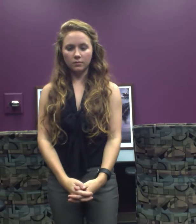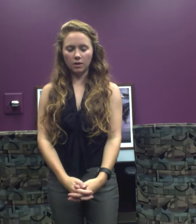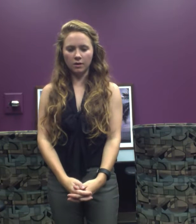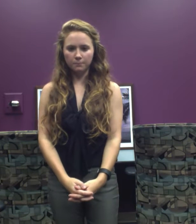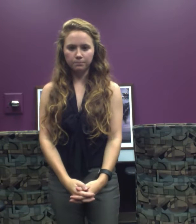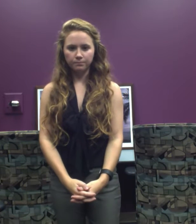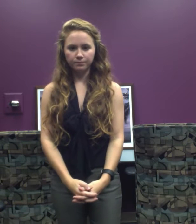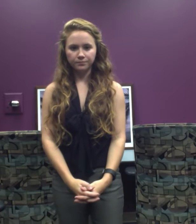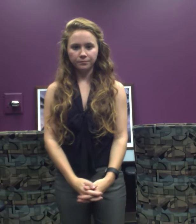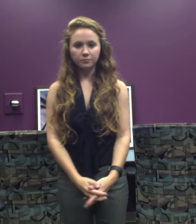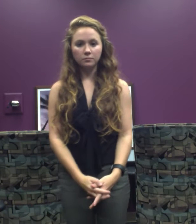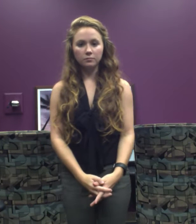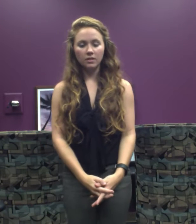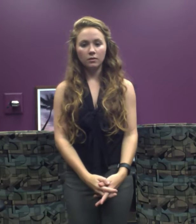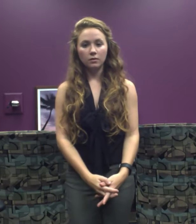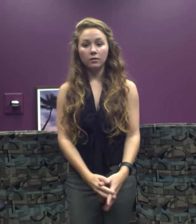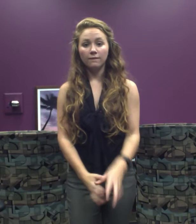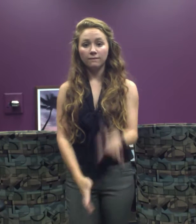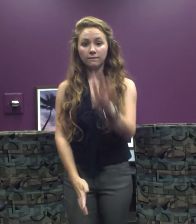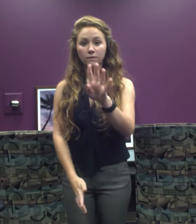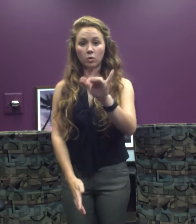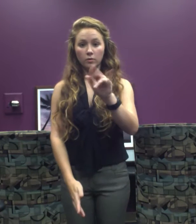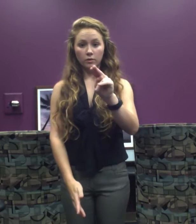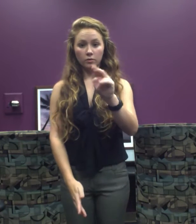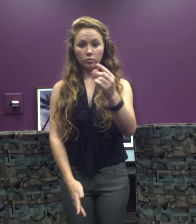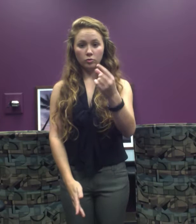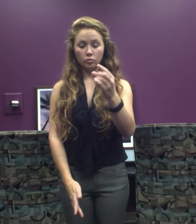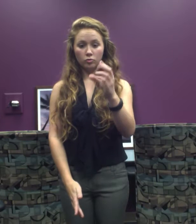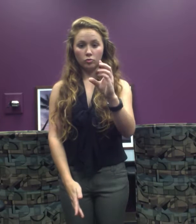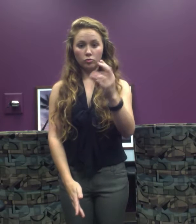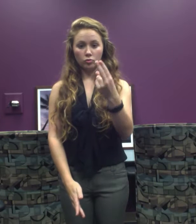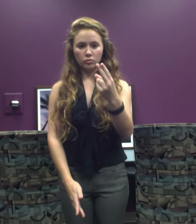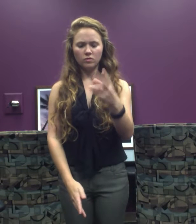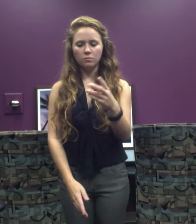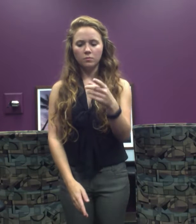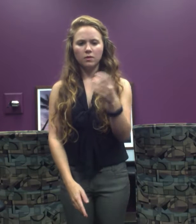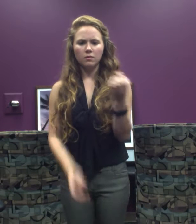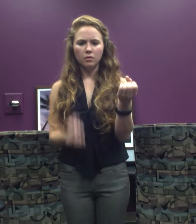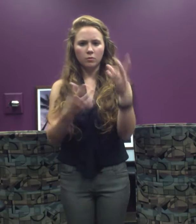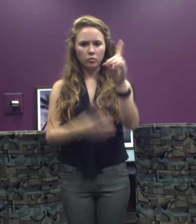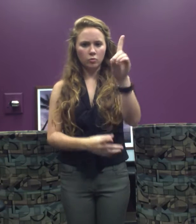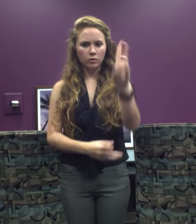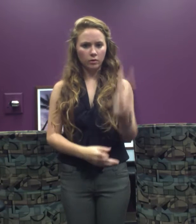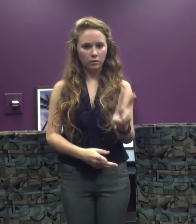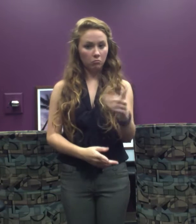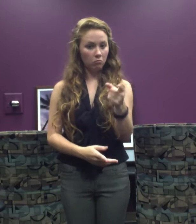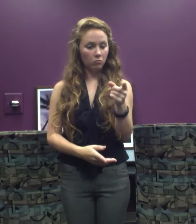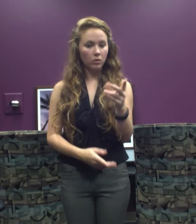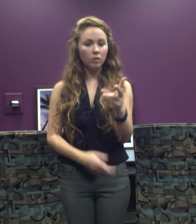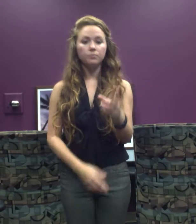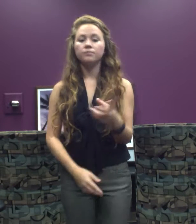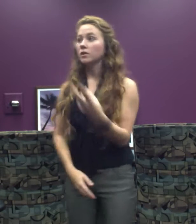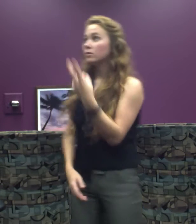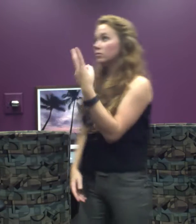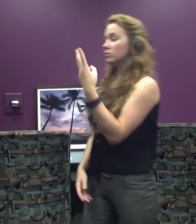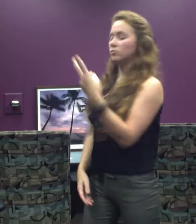This is 4 inches. Half of 4 is, would you measure down that line and that line only and put a